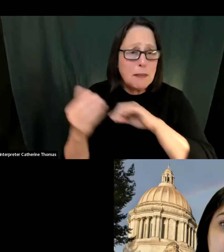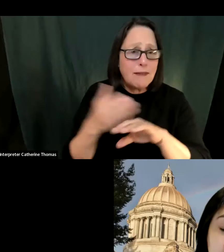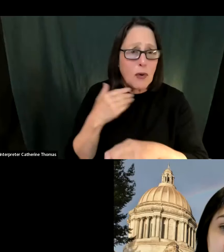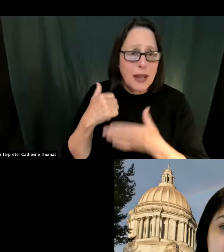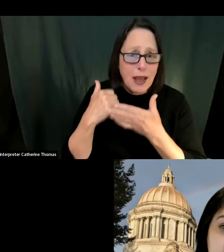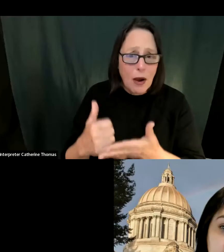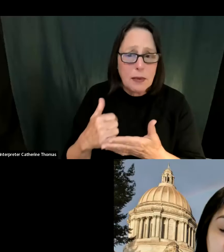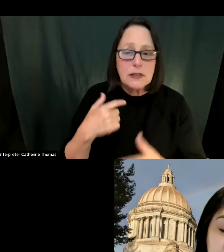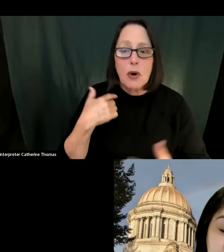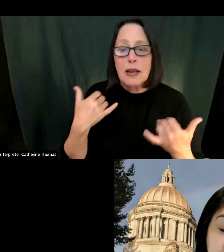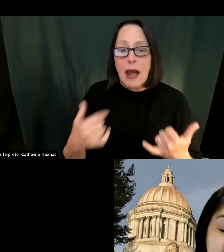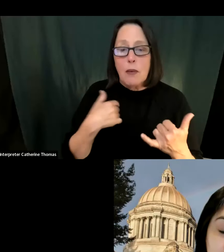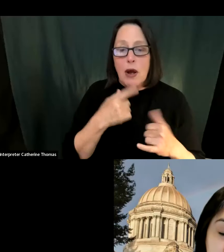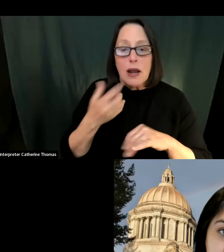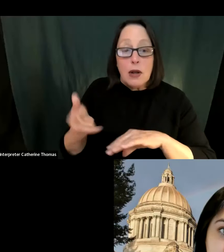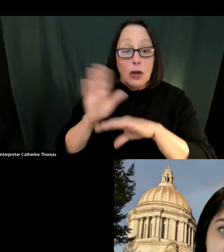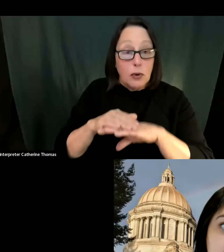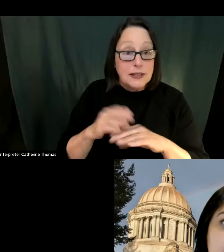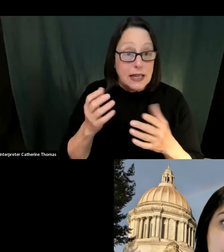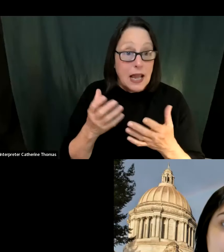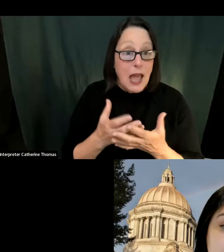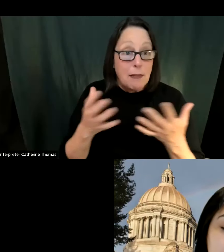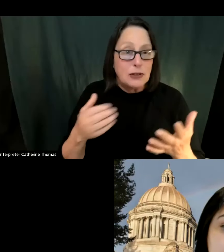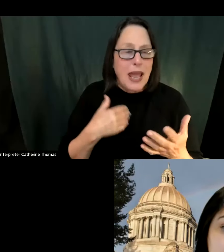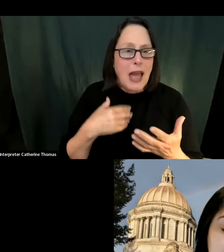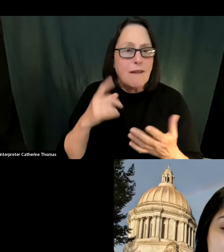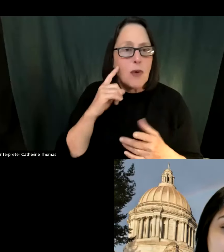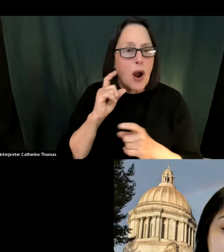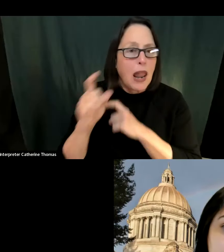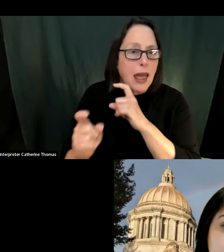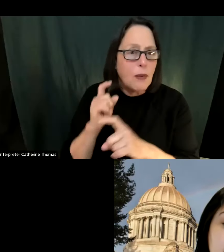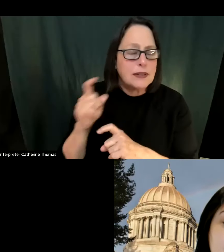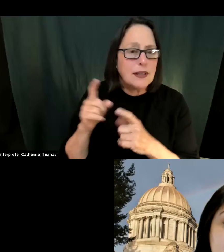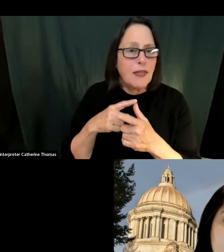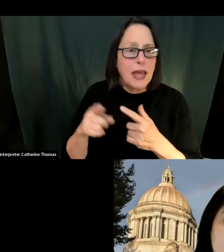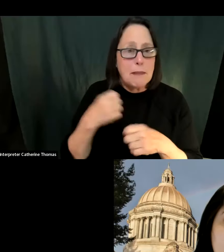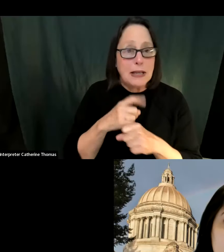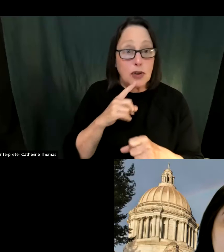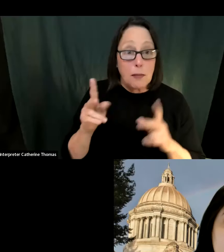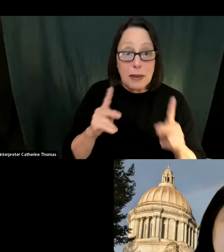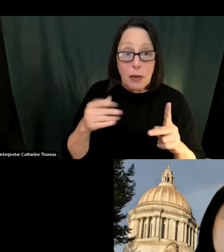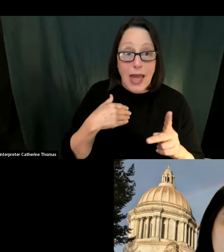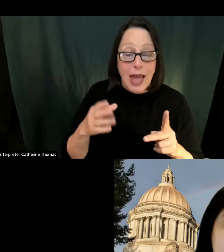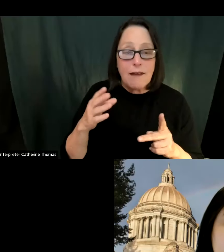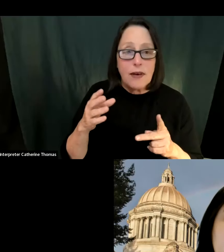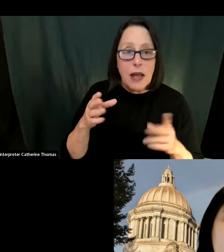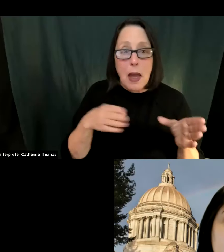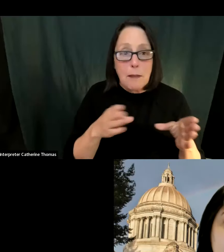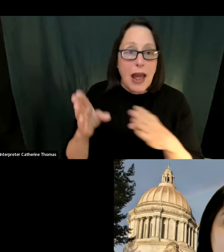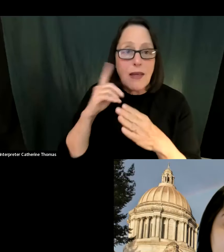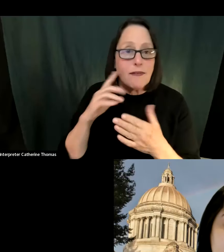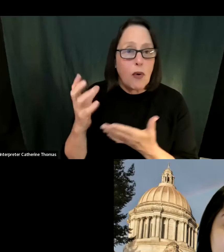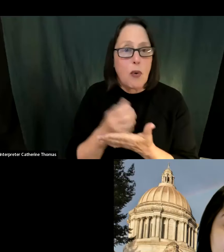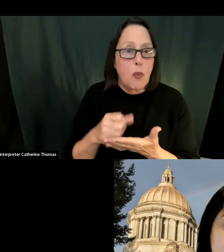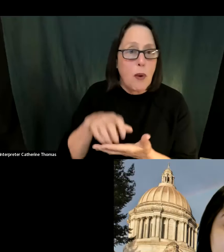in increasing the amount of allowances and making sure people actually have a path to wealth generation